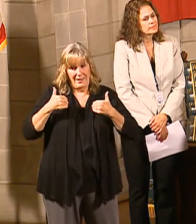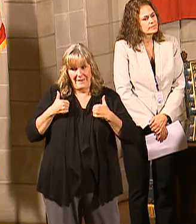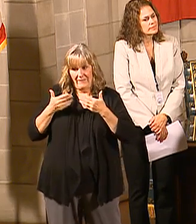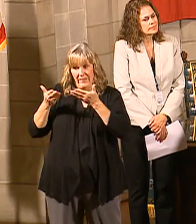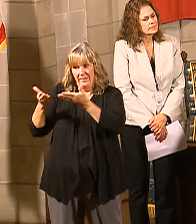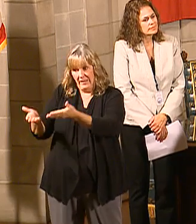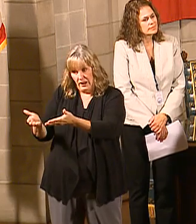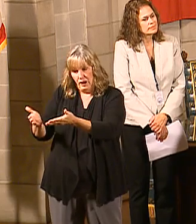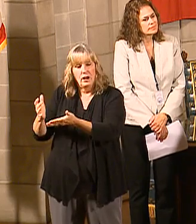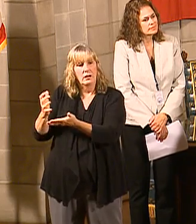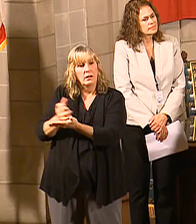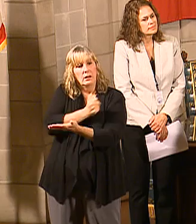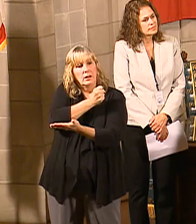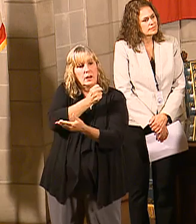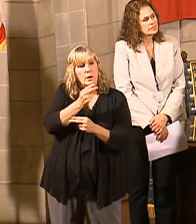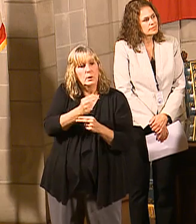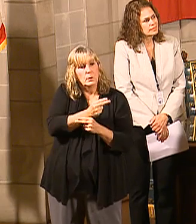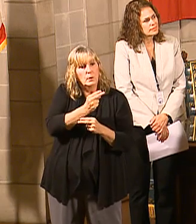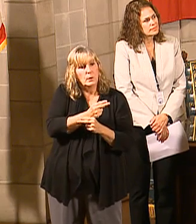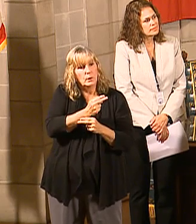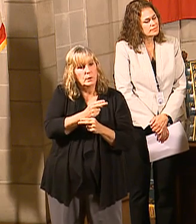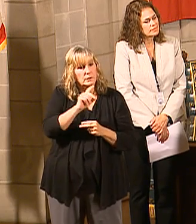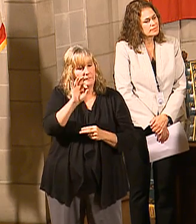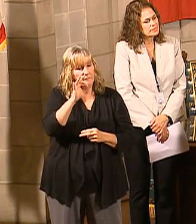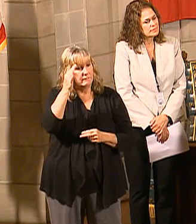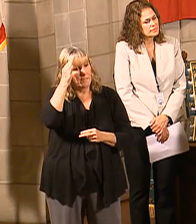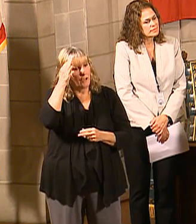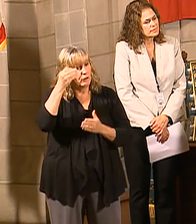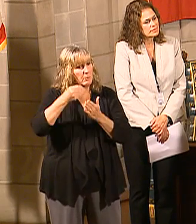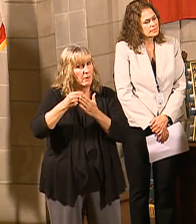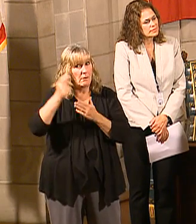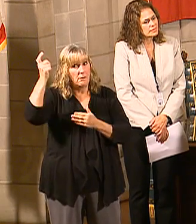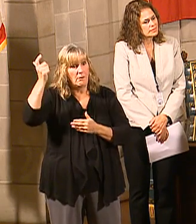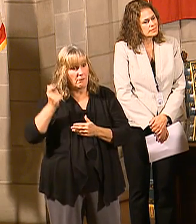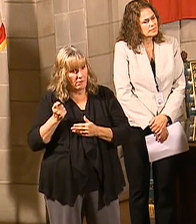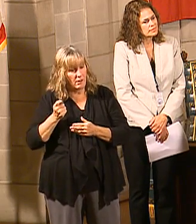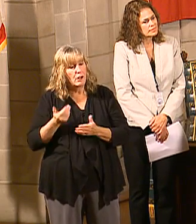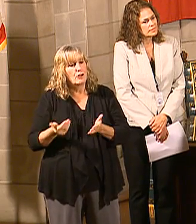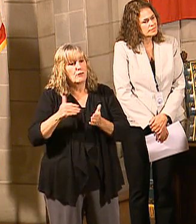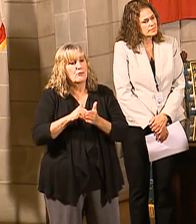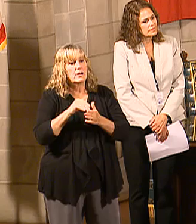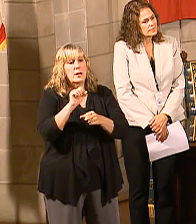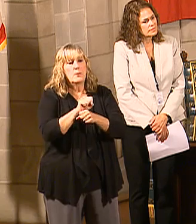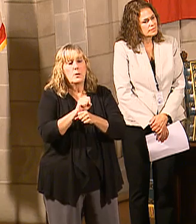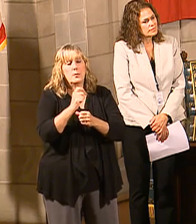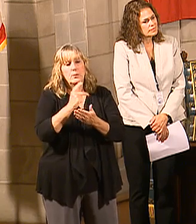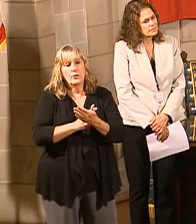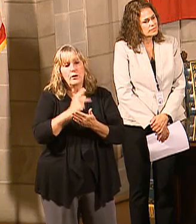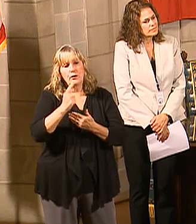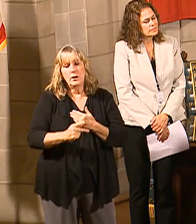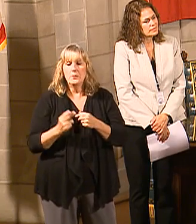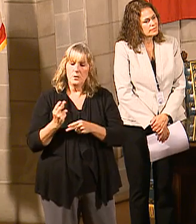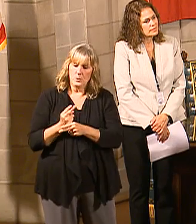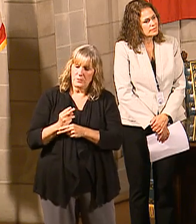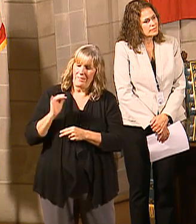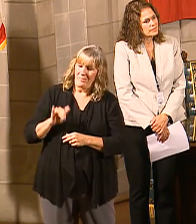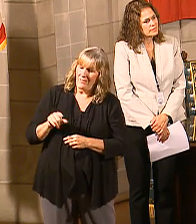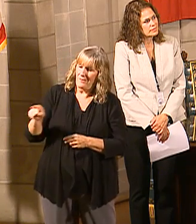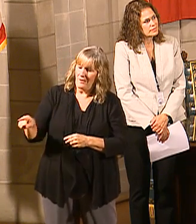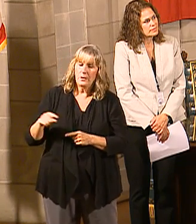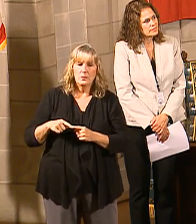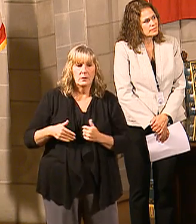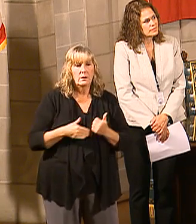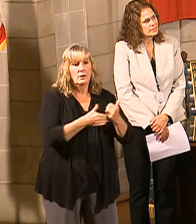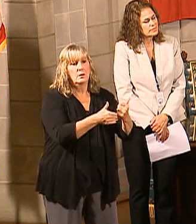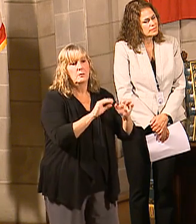job coaches. We get a grant from the federal government for these job coaches as part of our reemployment program, and we're really leveraging that infrastructure to be able to offer them to our families